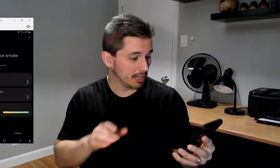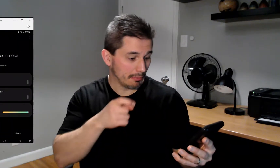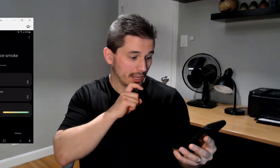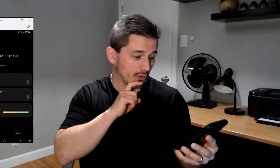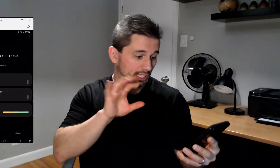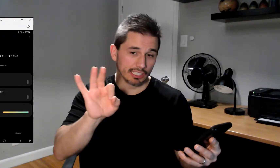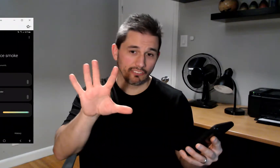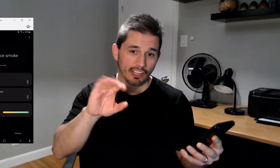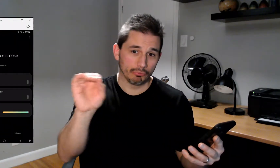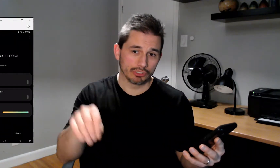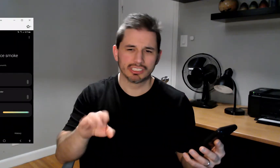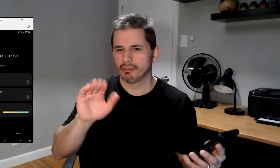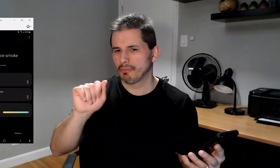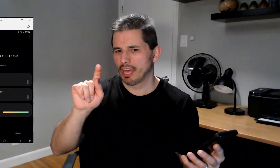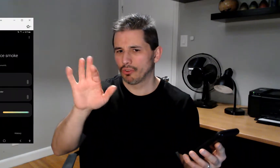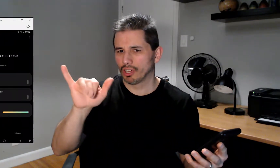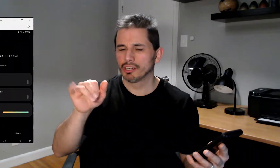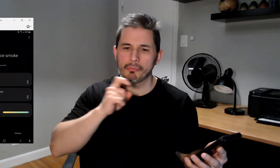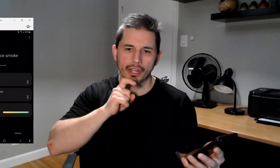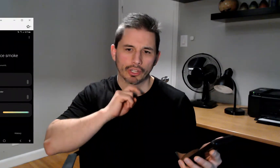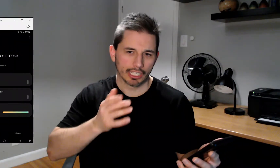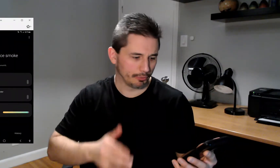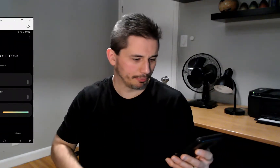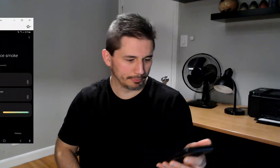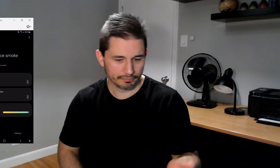on smoke. Carbon monoxide is clear as well, and there's